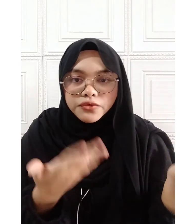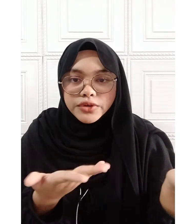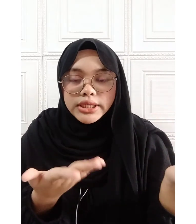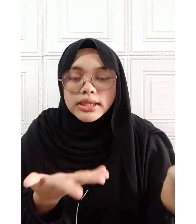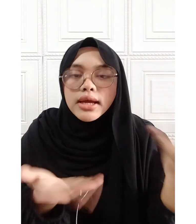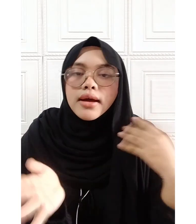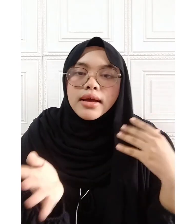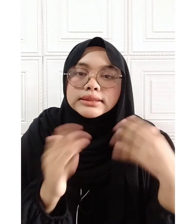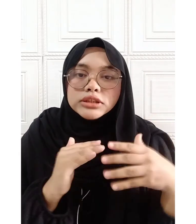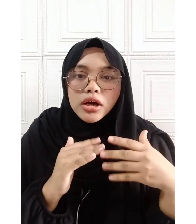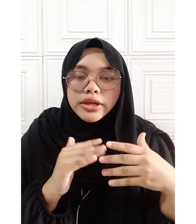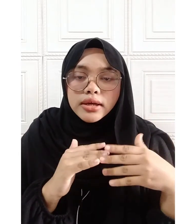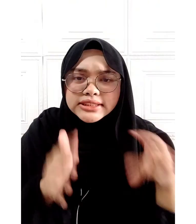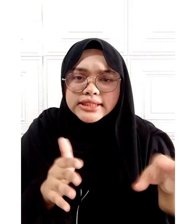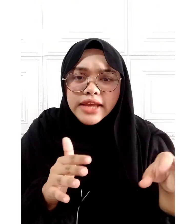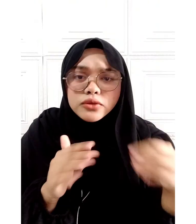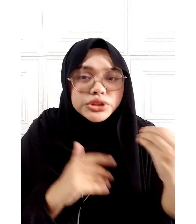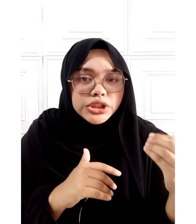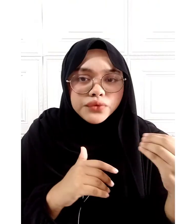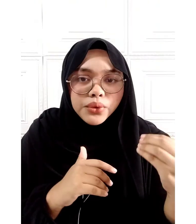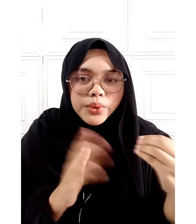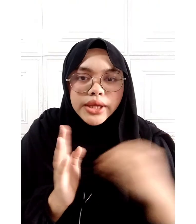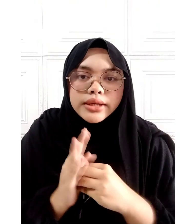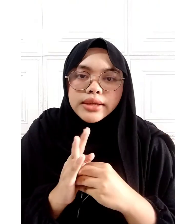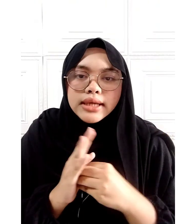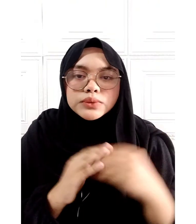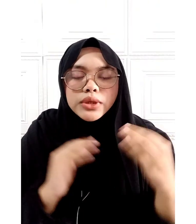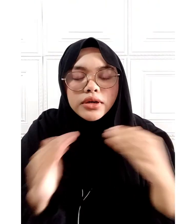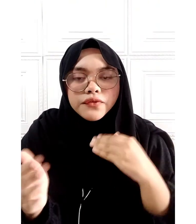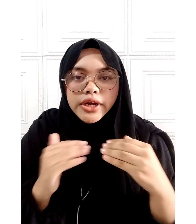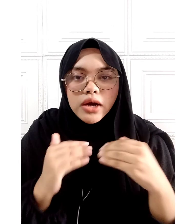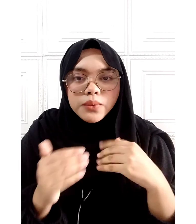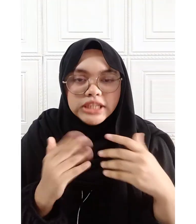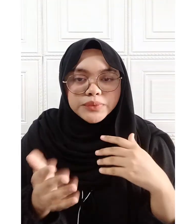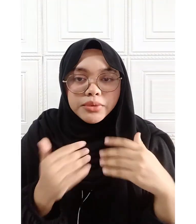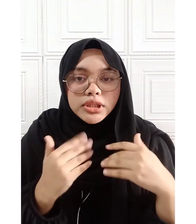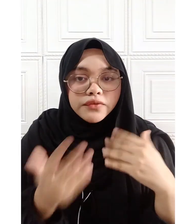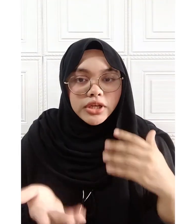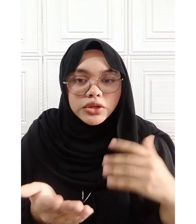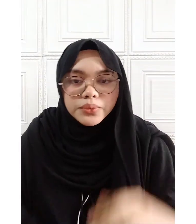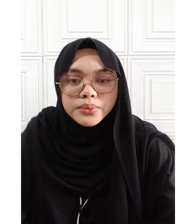reading is not set to 0, and thus will affect the experimental value.